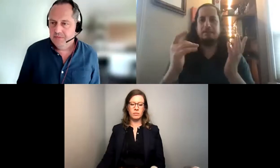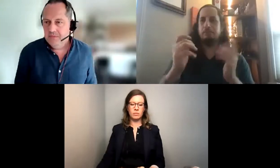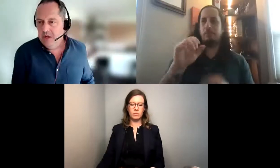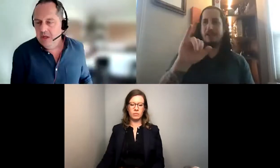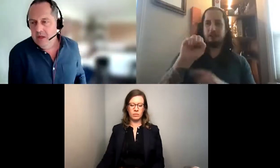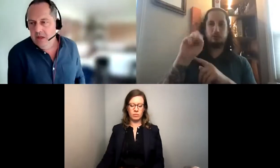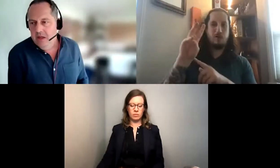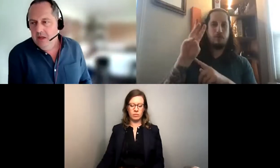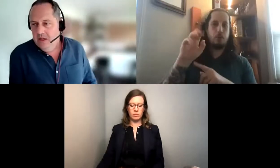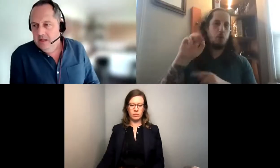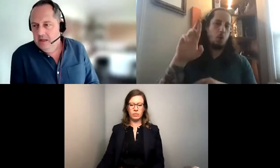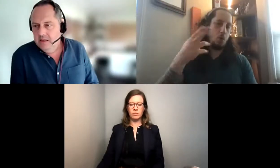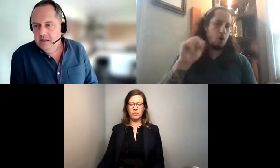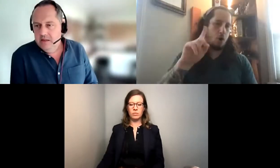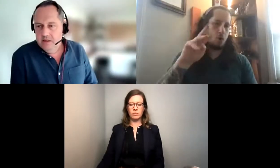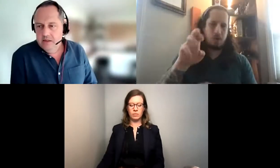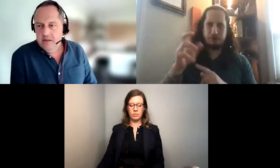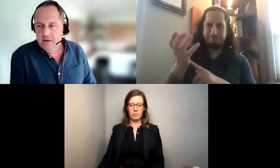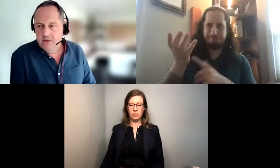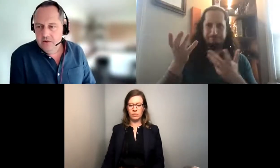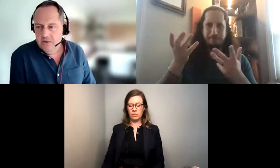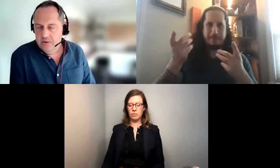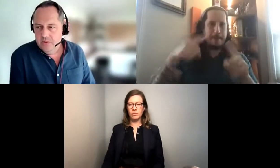successfully solved sign language recognition,